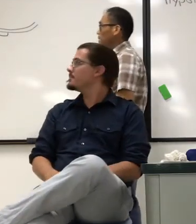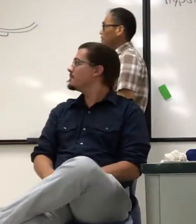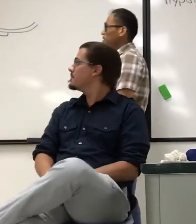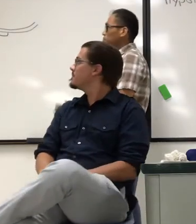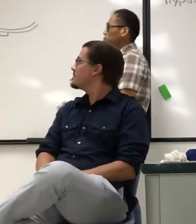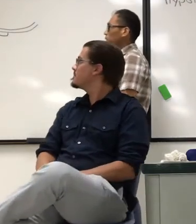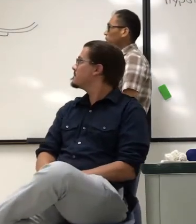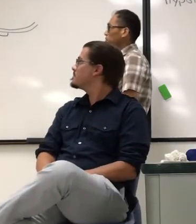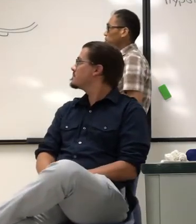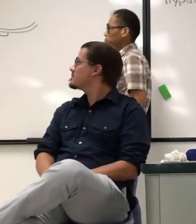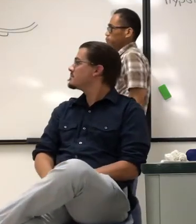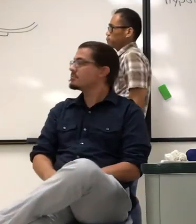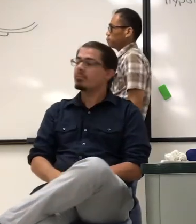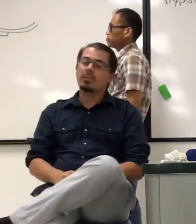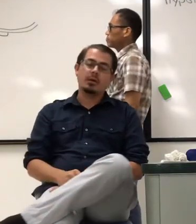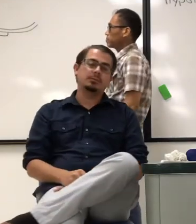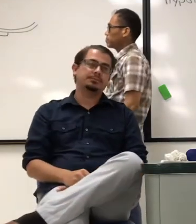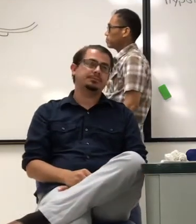Okay, now that's pretty much